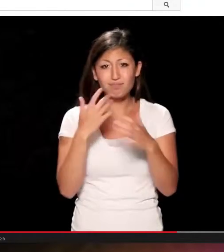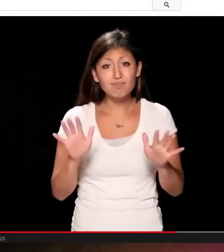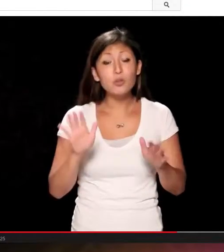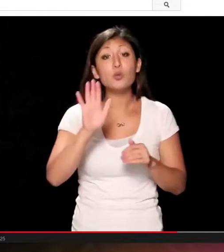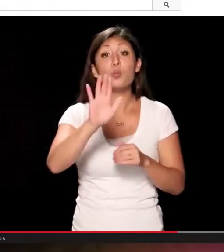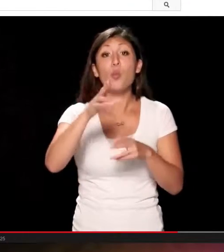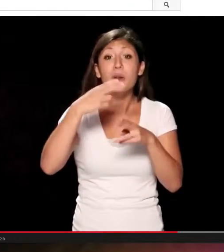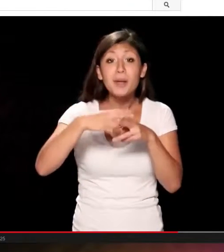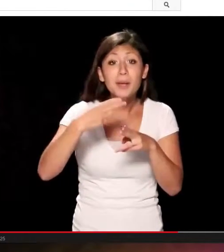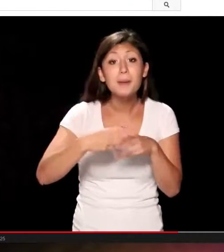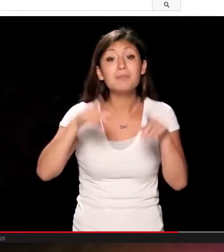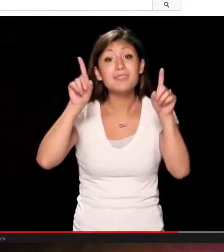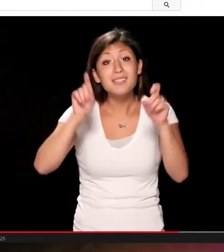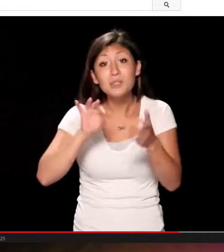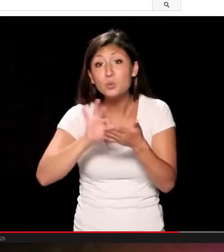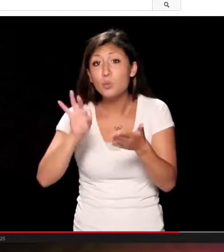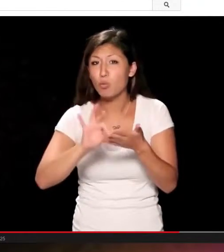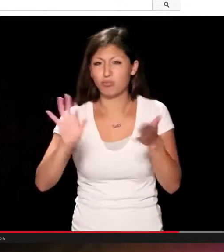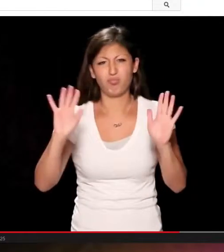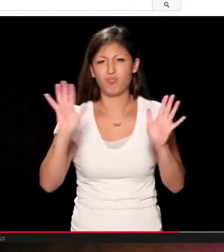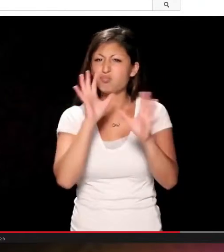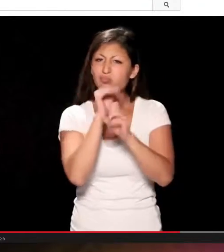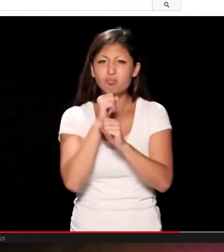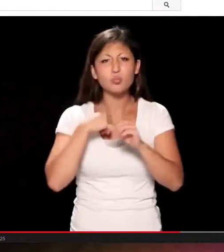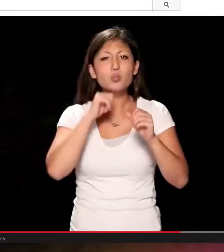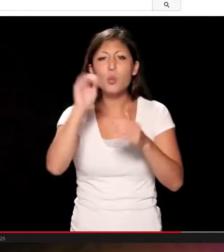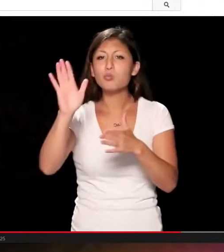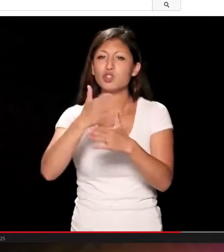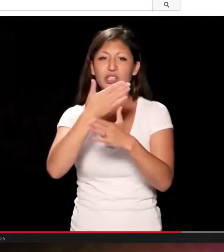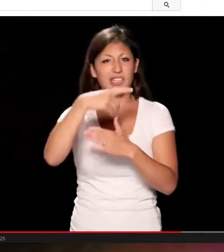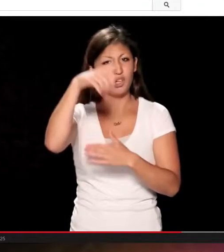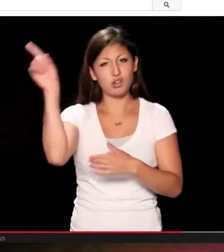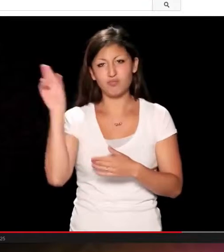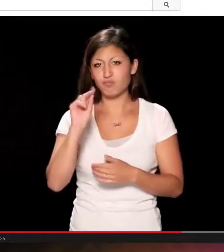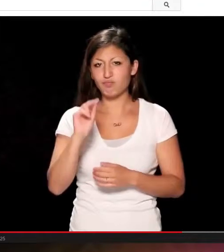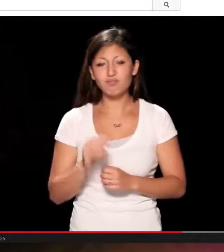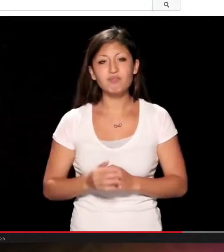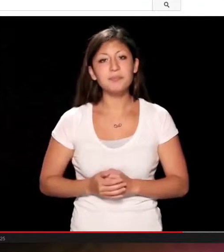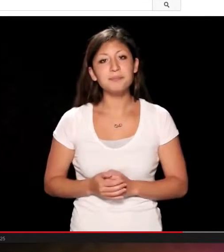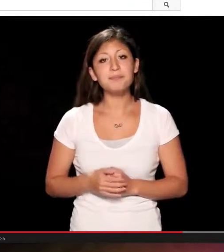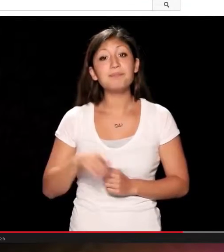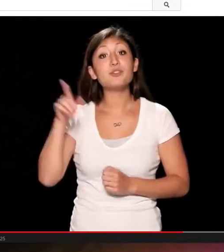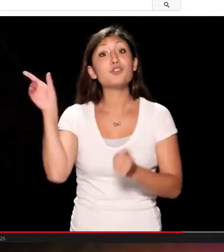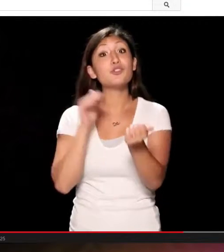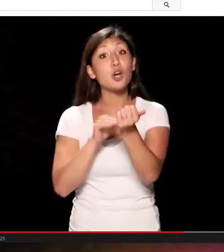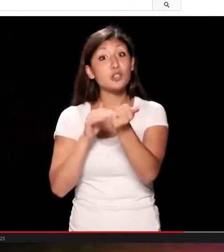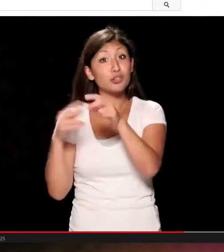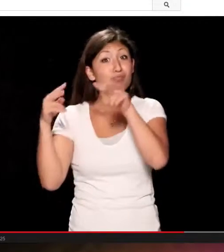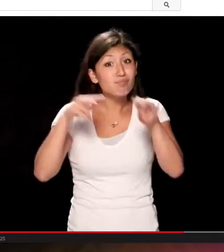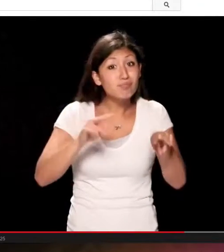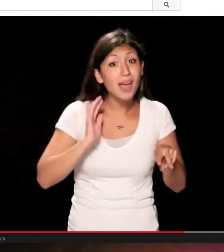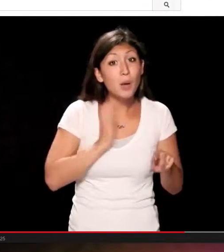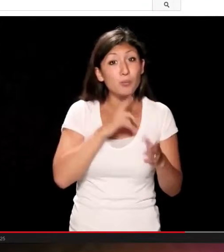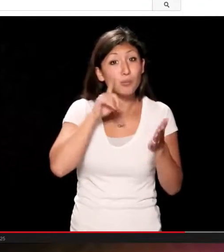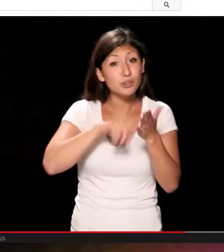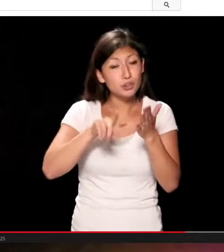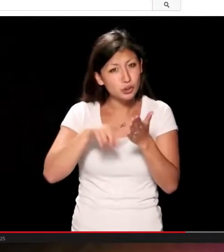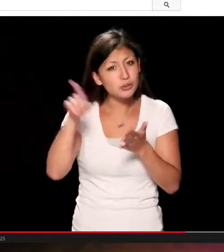All of the tests are, it's not written, it's an interesting to share the results,